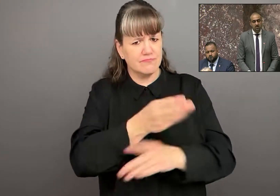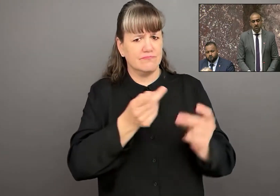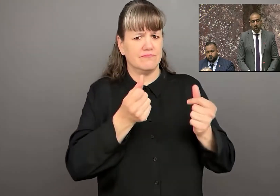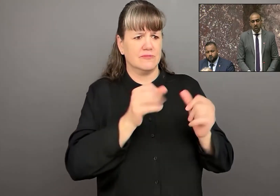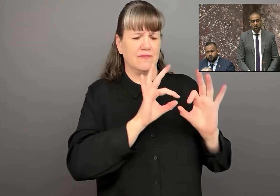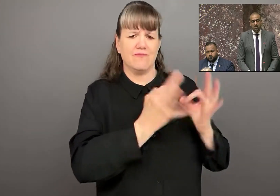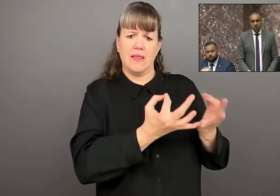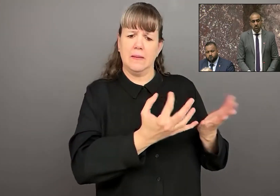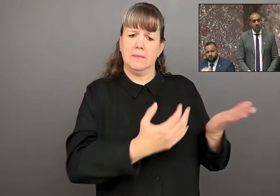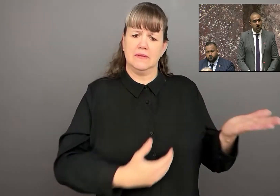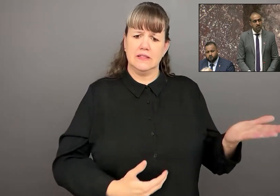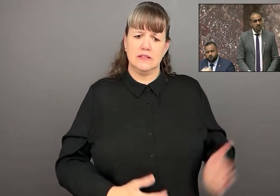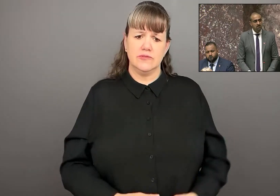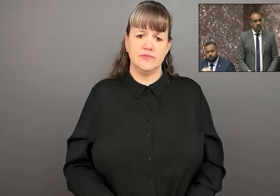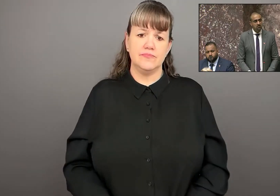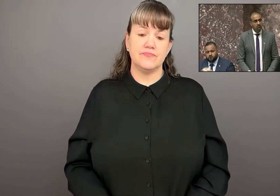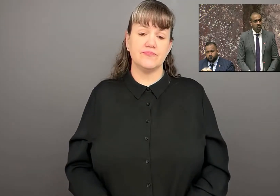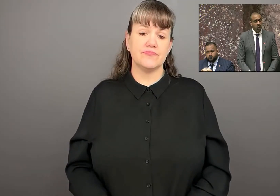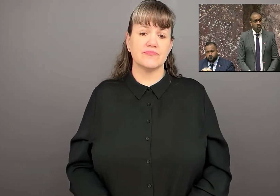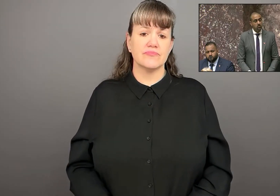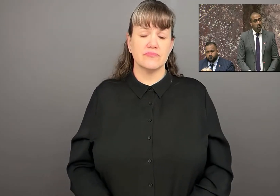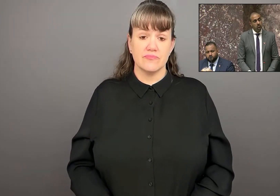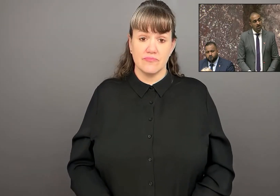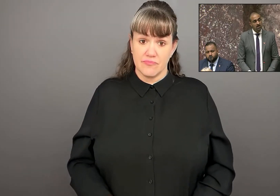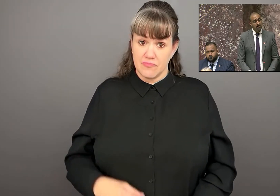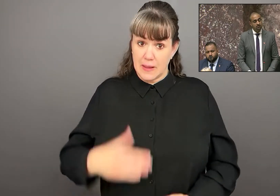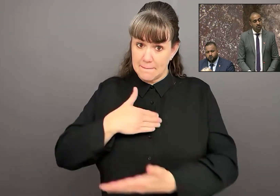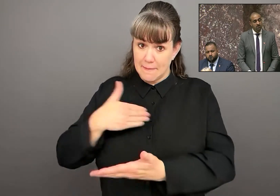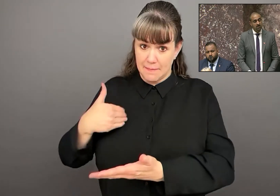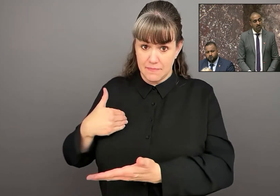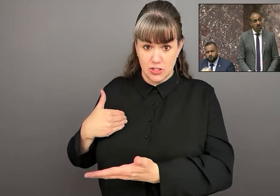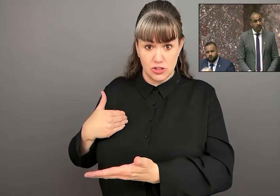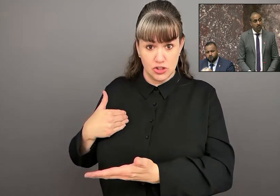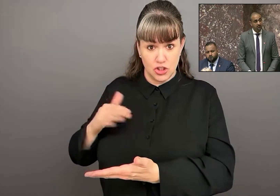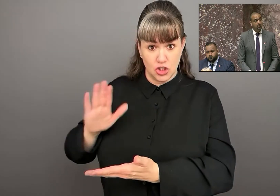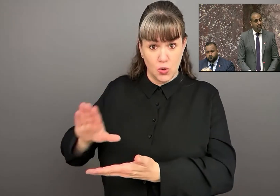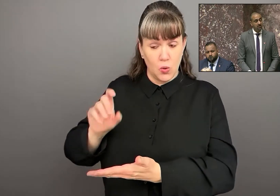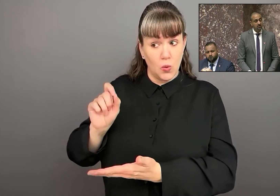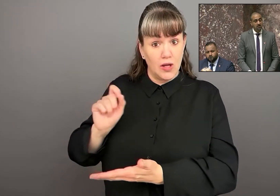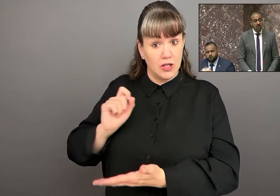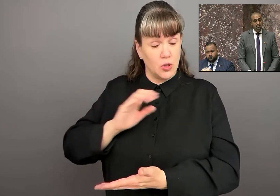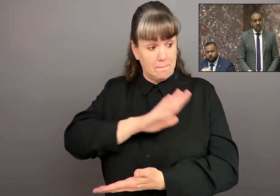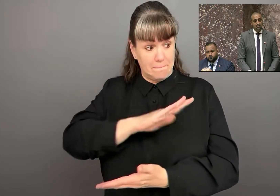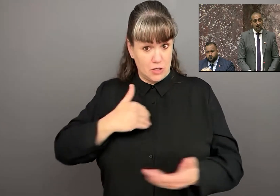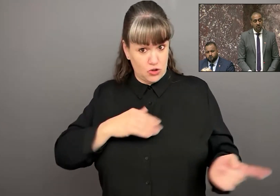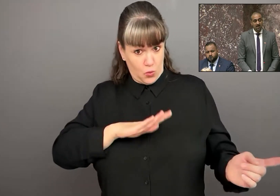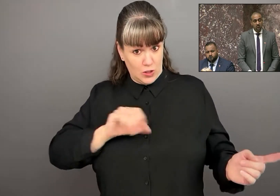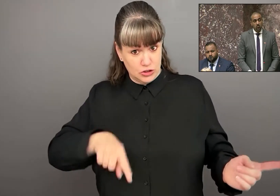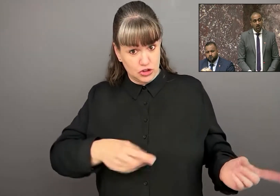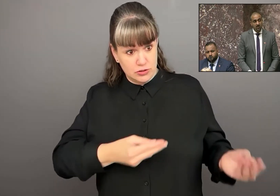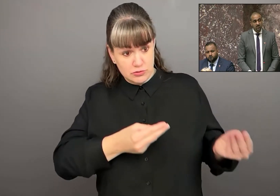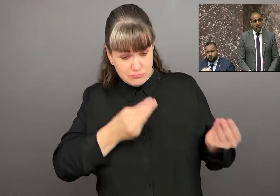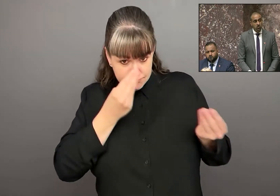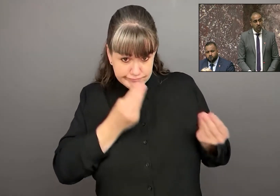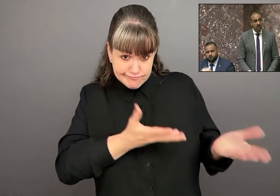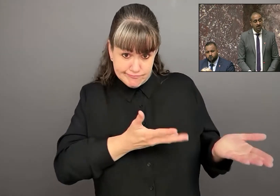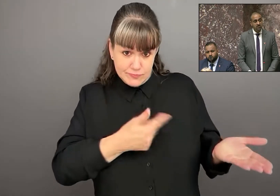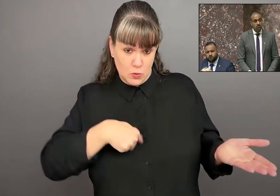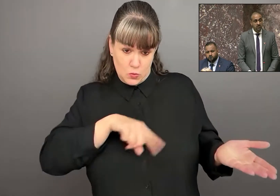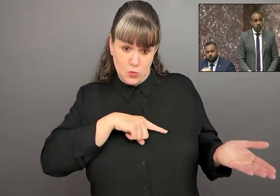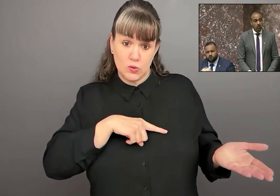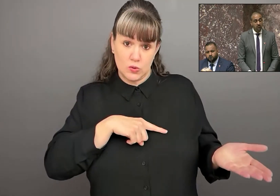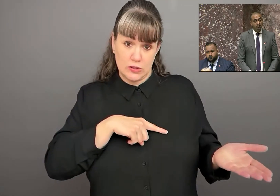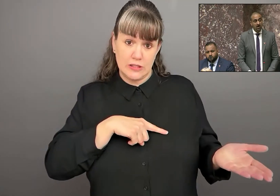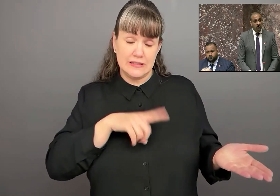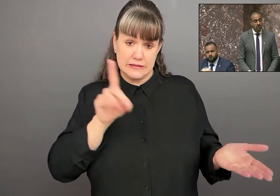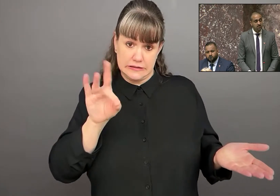forward, we issued a notice to the not-for-profit provider that they are now required to notify us